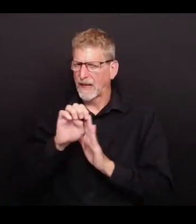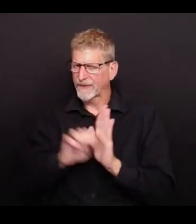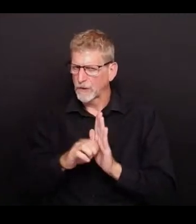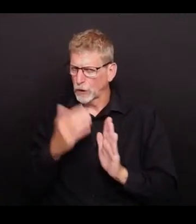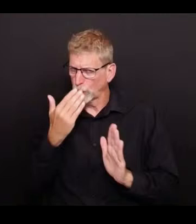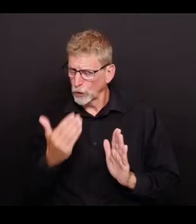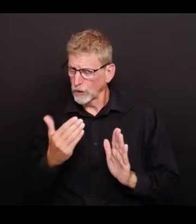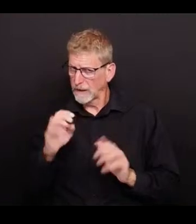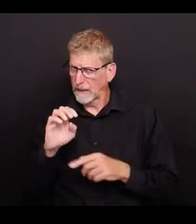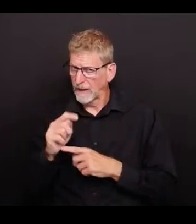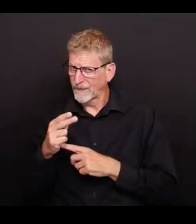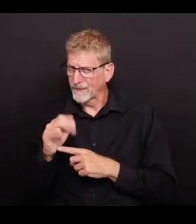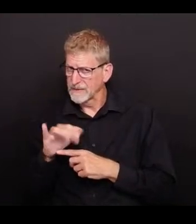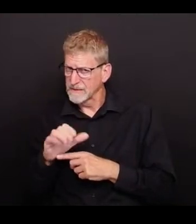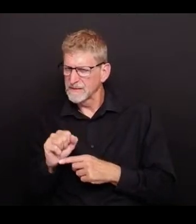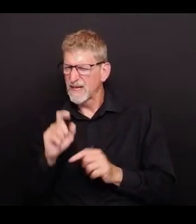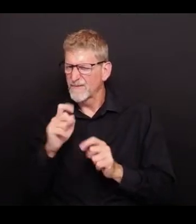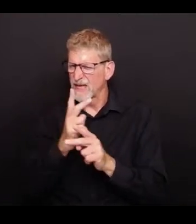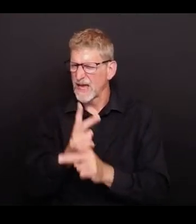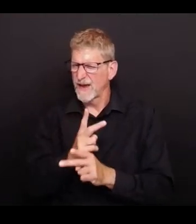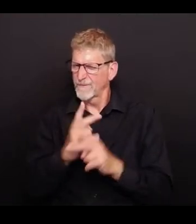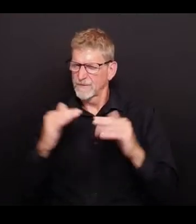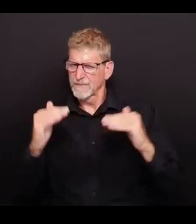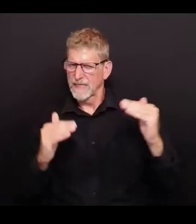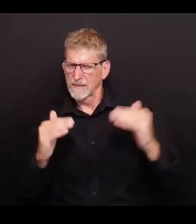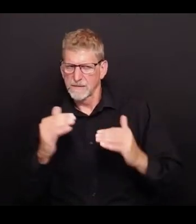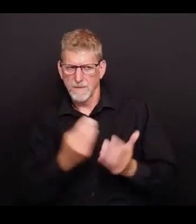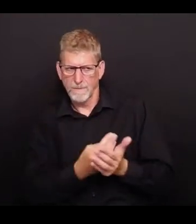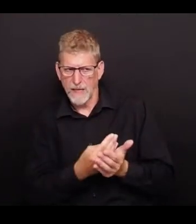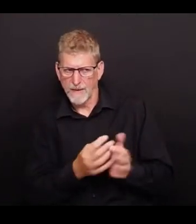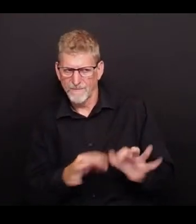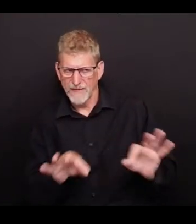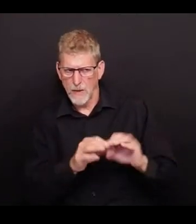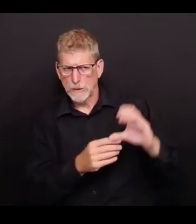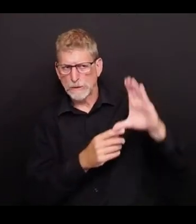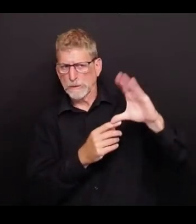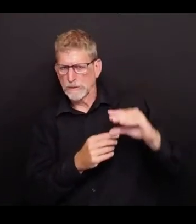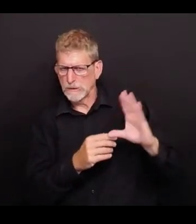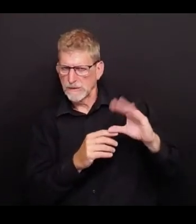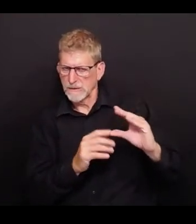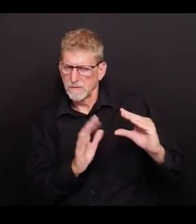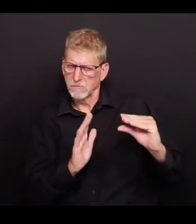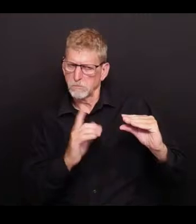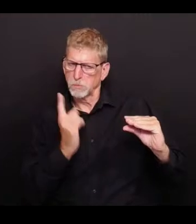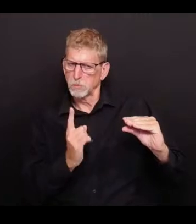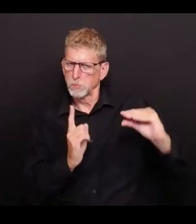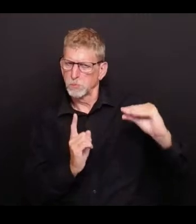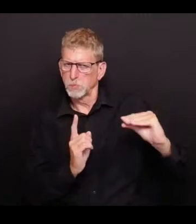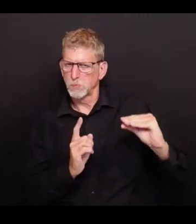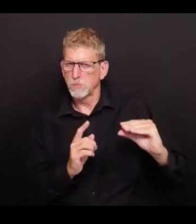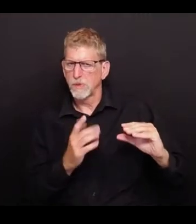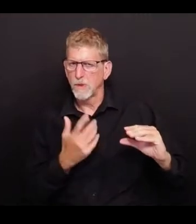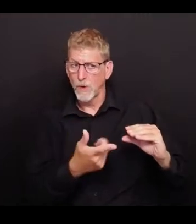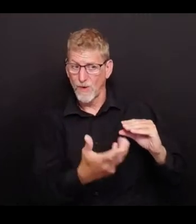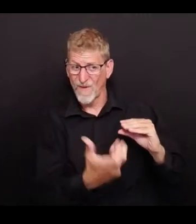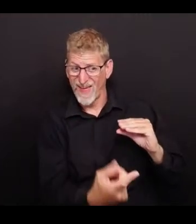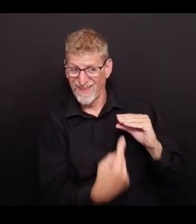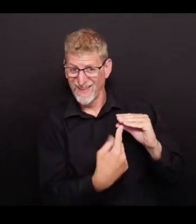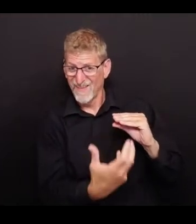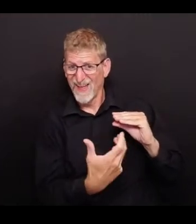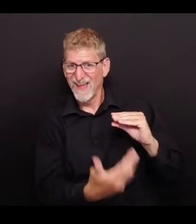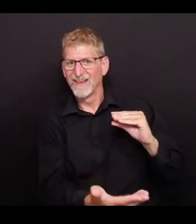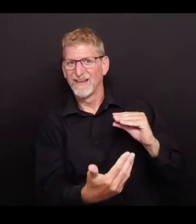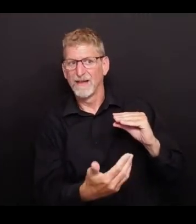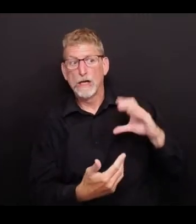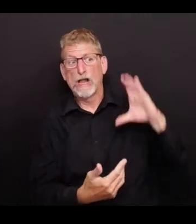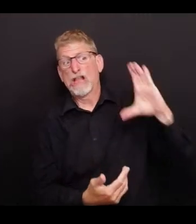that the monetary value is such that it gives people that nudge, but is